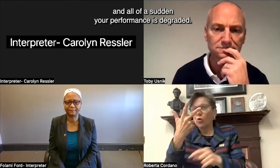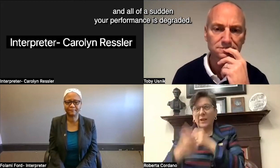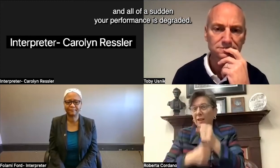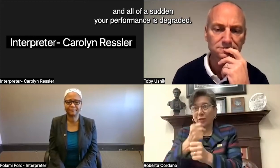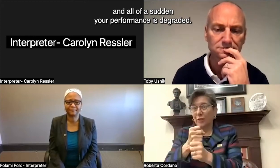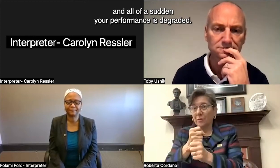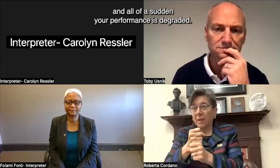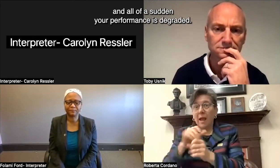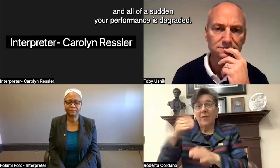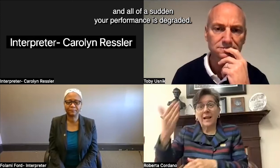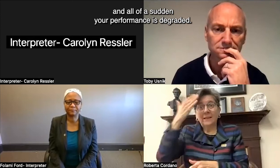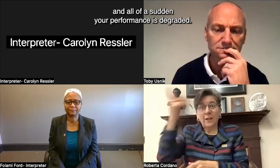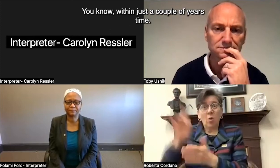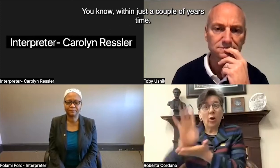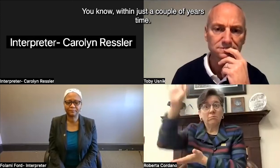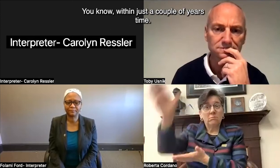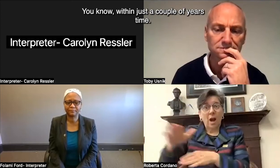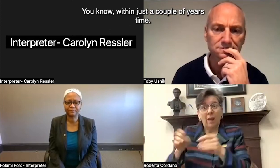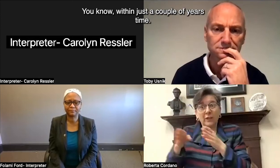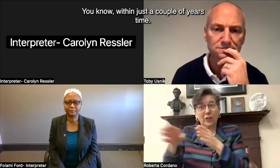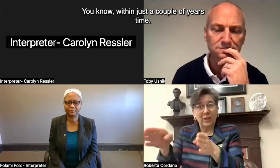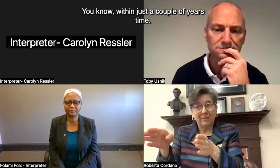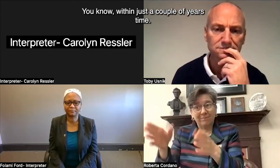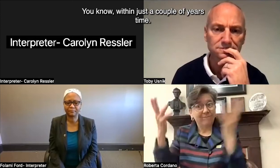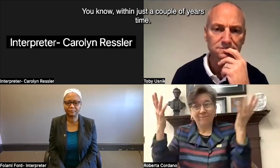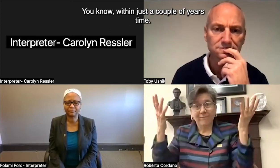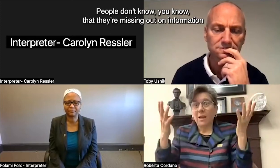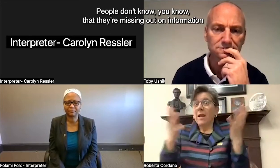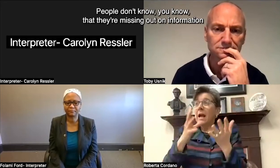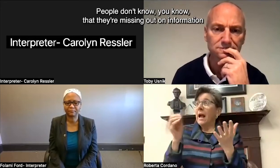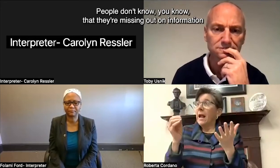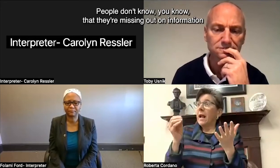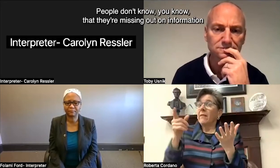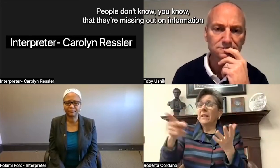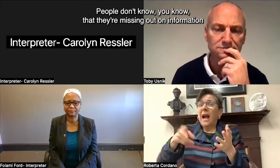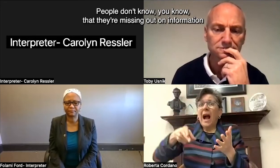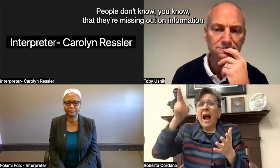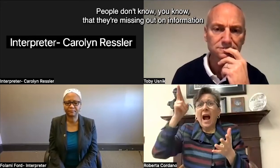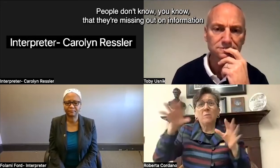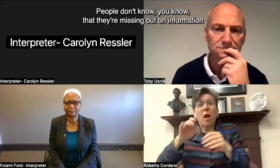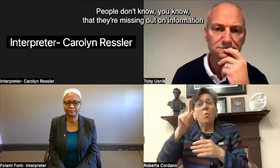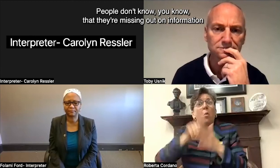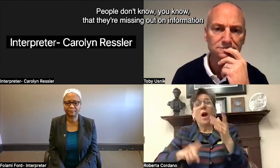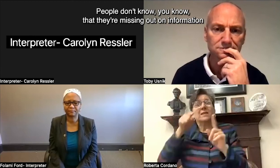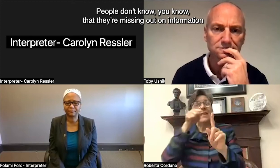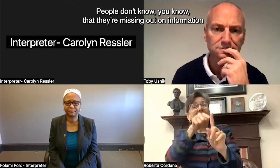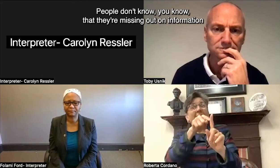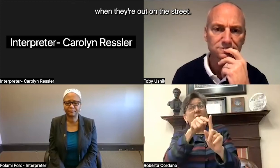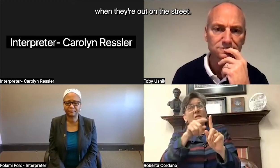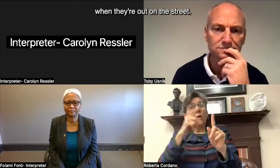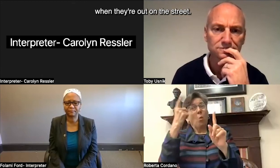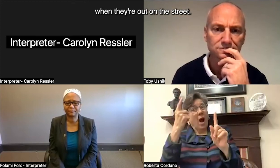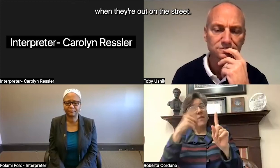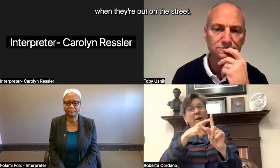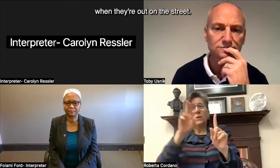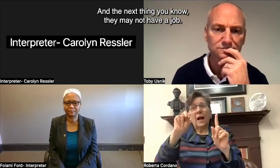degraded, you know, within just a couple of years time. People don't know, you know, that they're missing out on information when they're out on the street. And the next thing